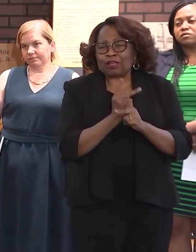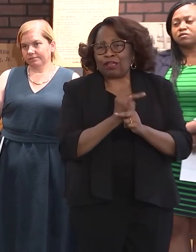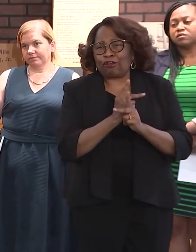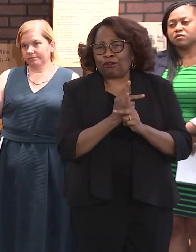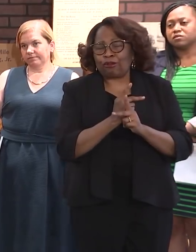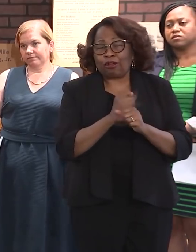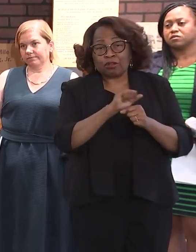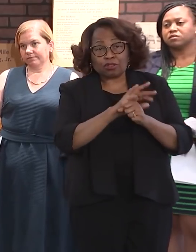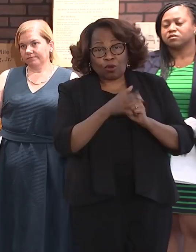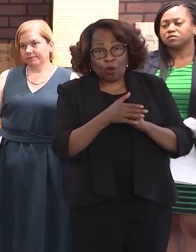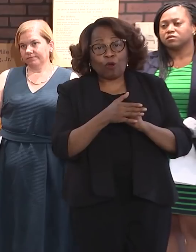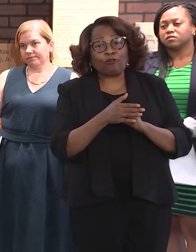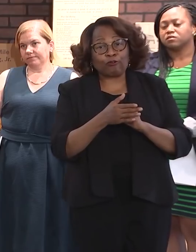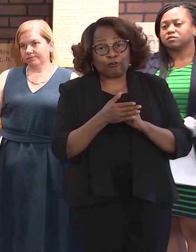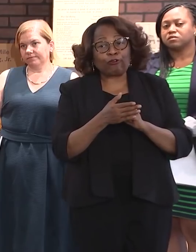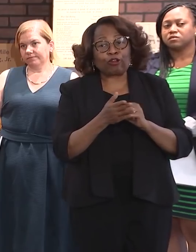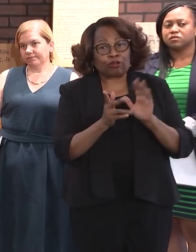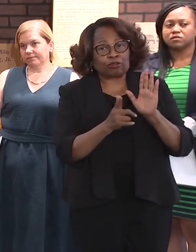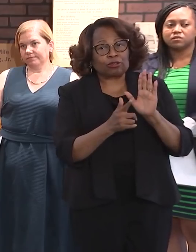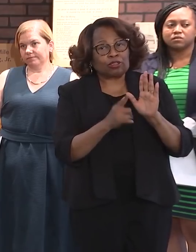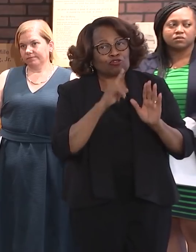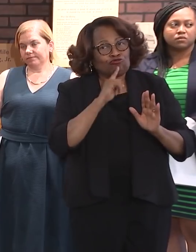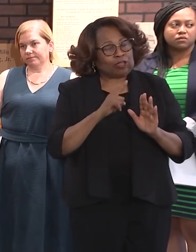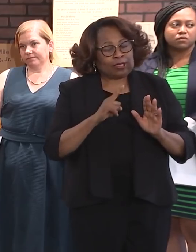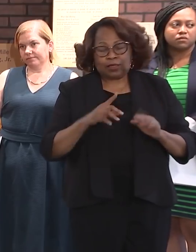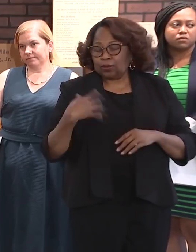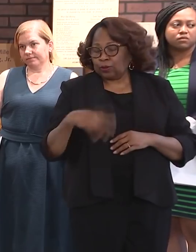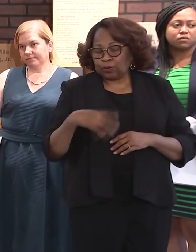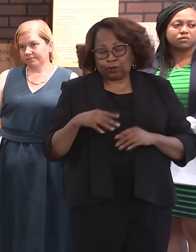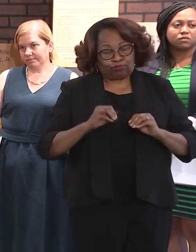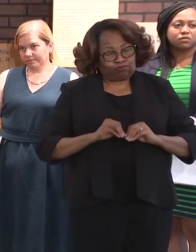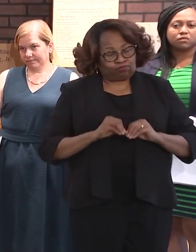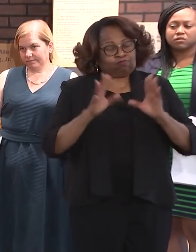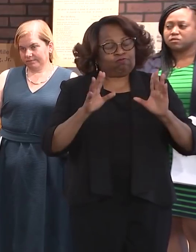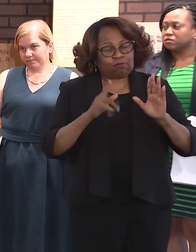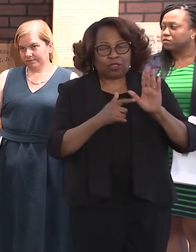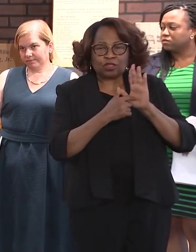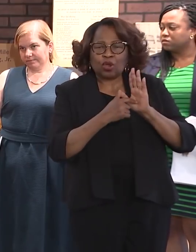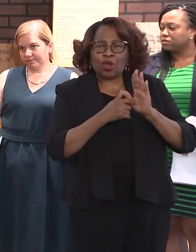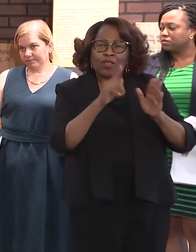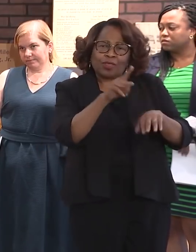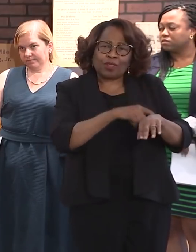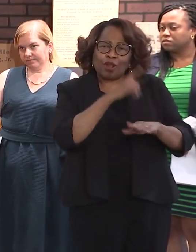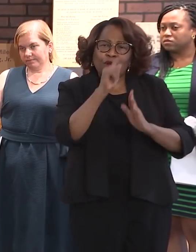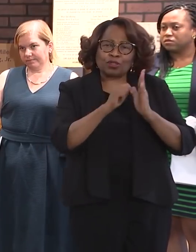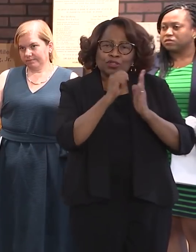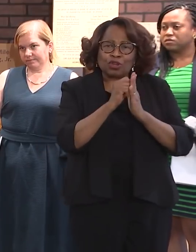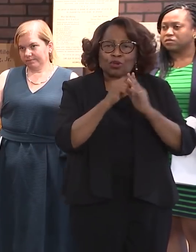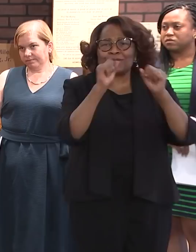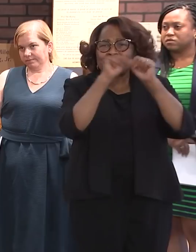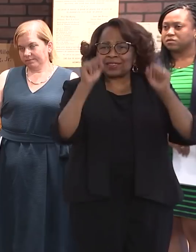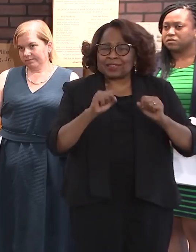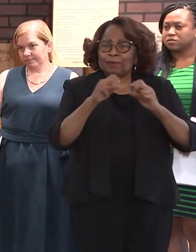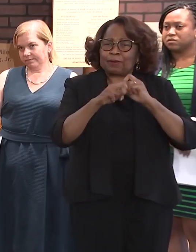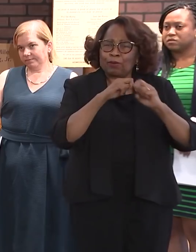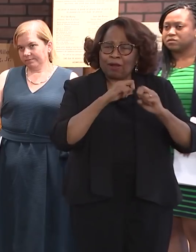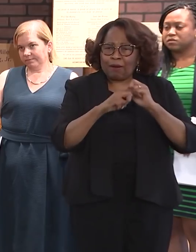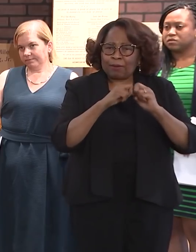So COVID brought in sharp relief all of the long-term systemic